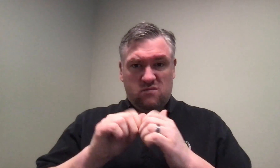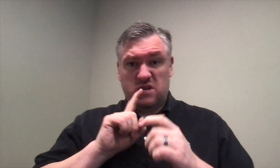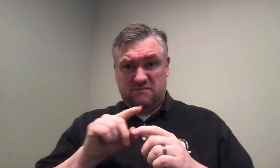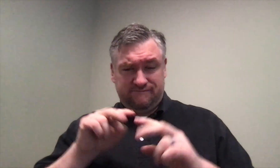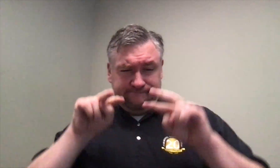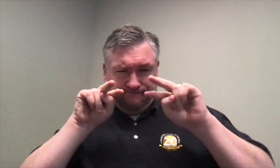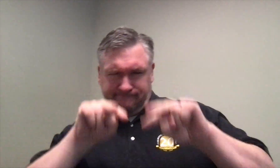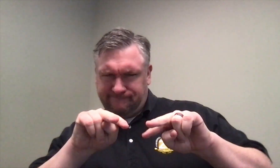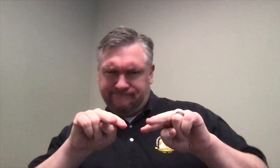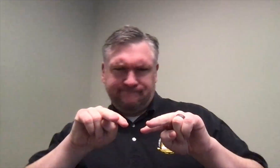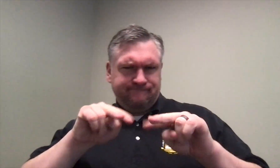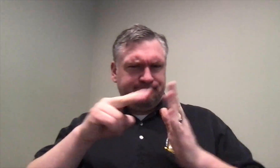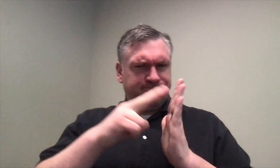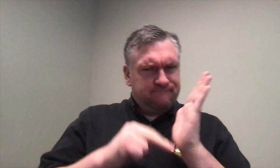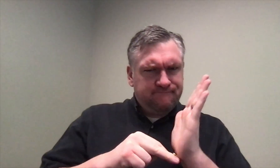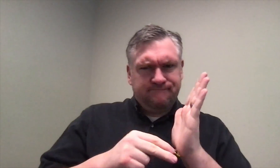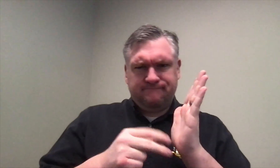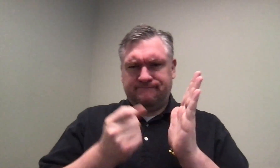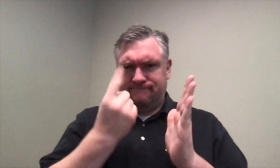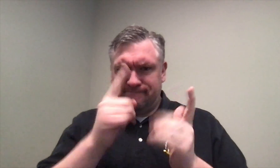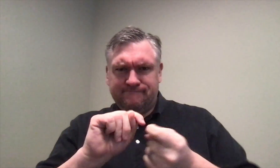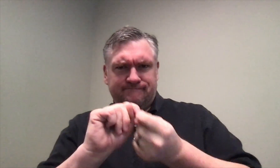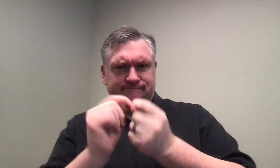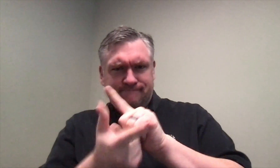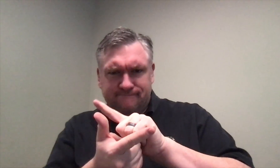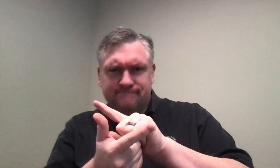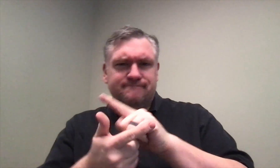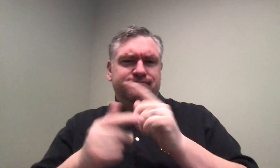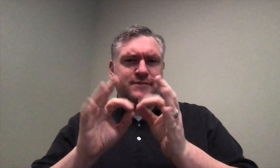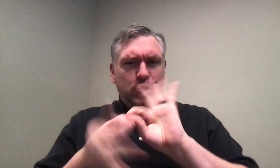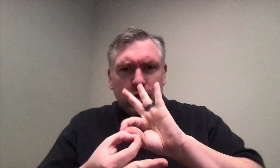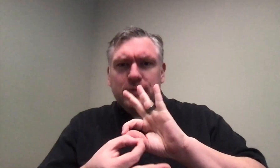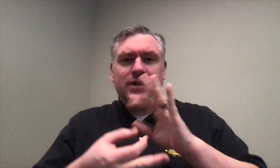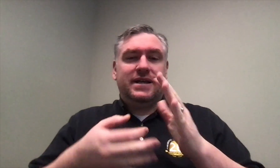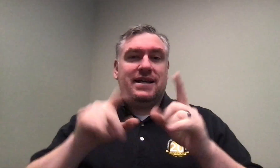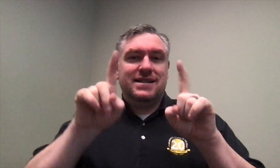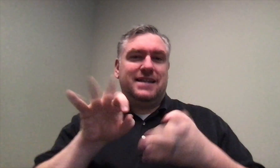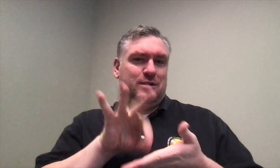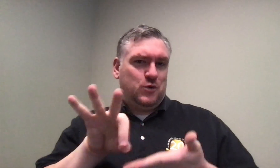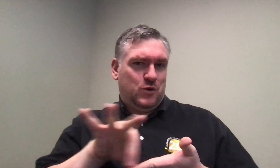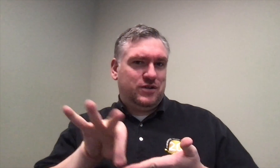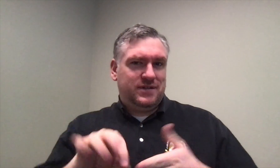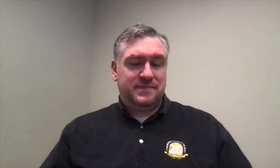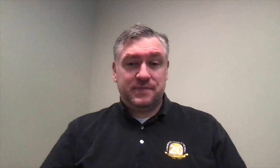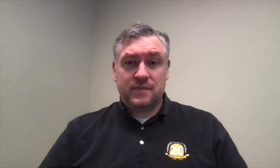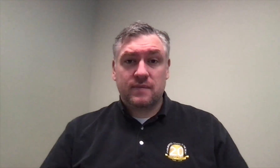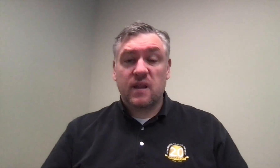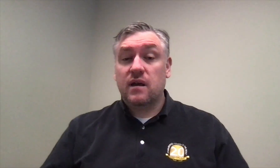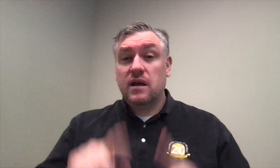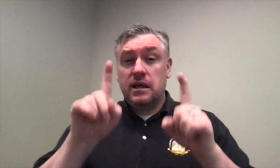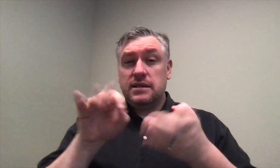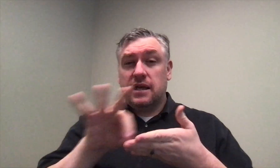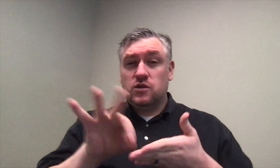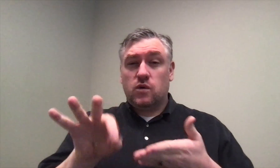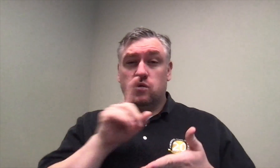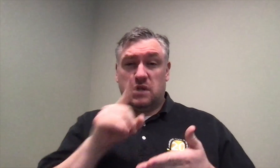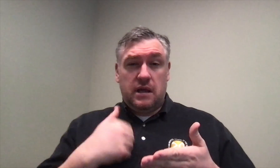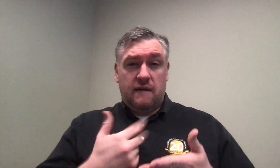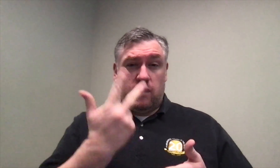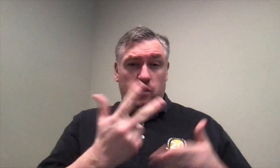how to really look at, read, understand, translate, interpret test scores. Test scores